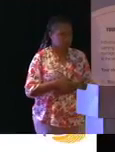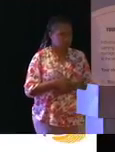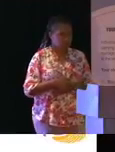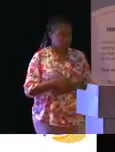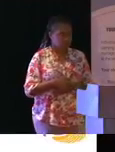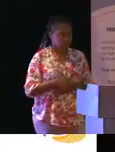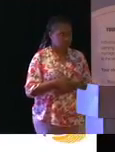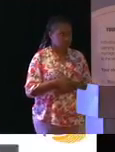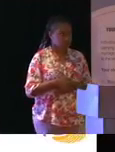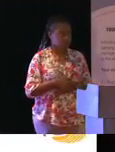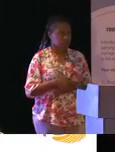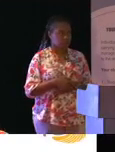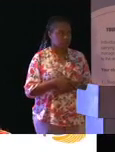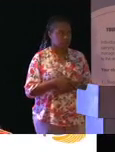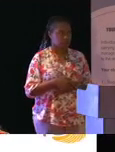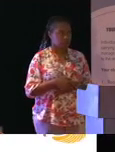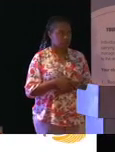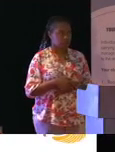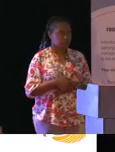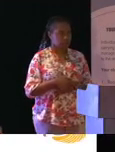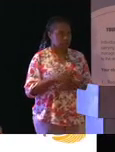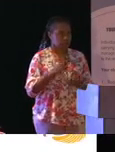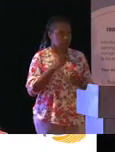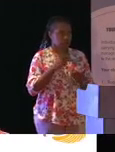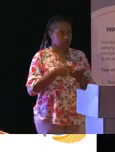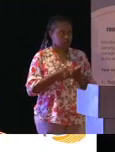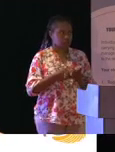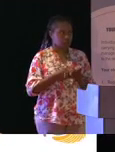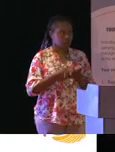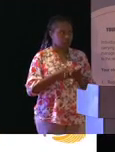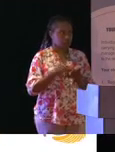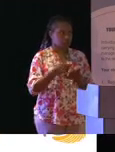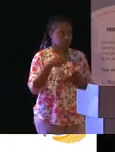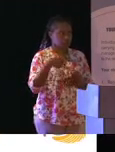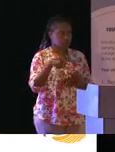So that is the payment confirmation screen.